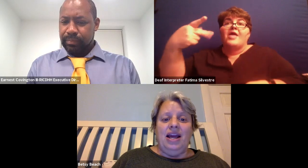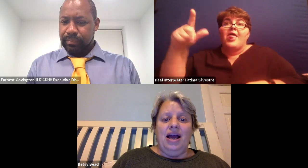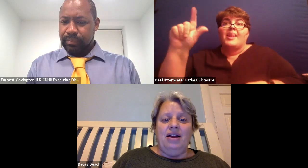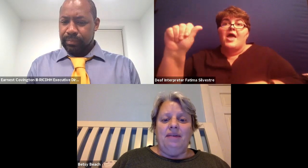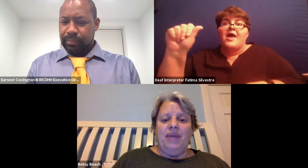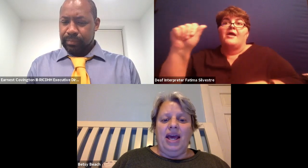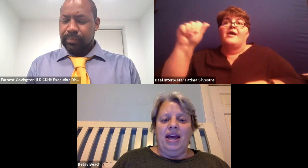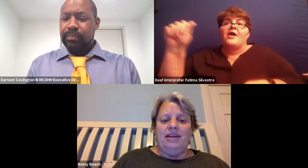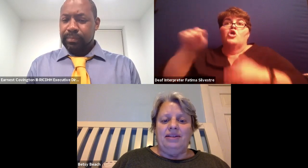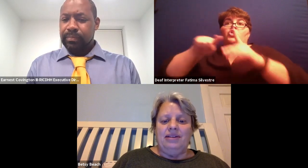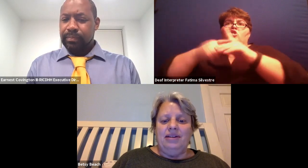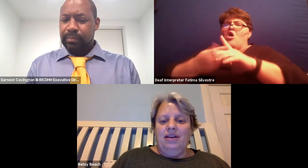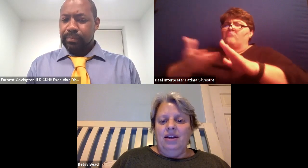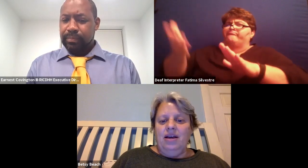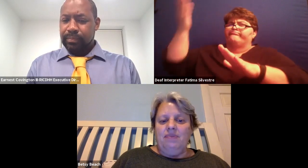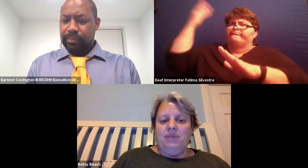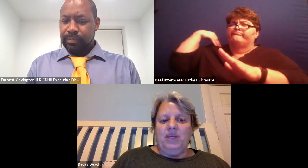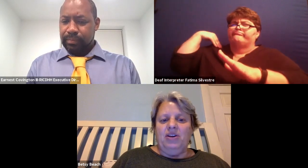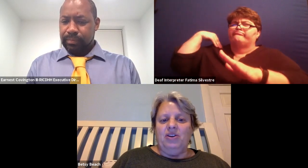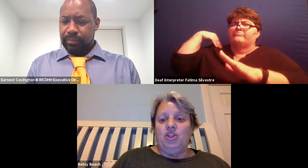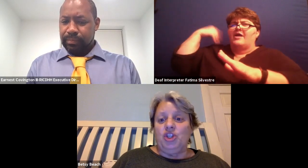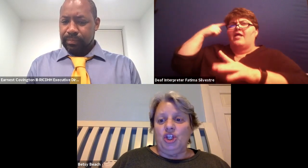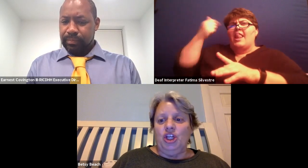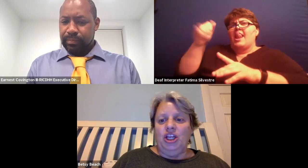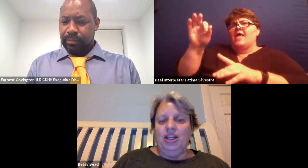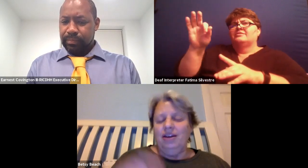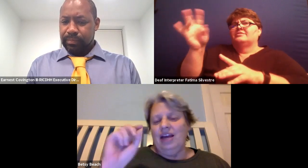1979 as something called